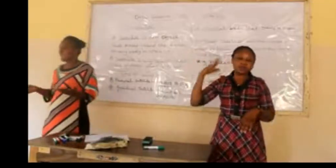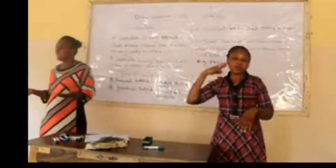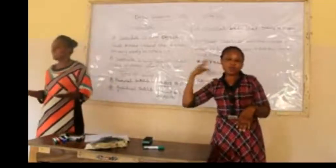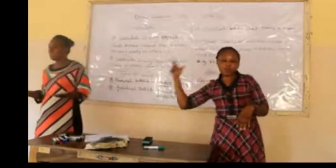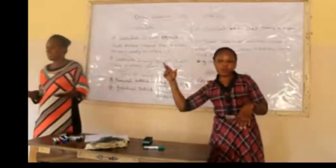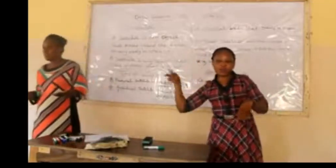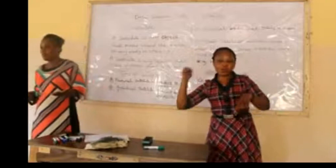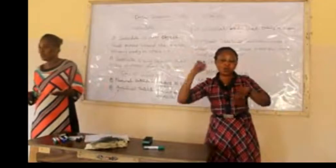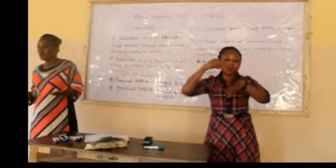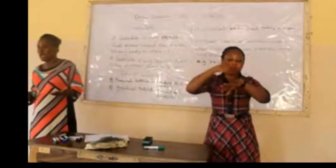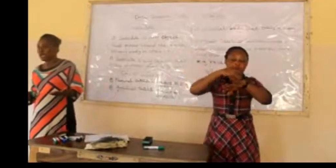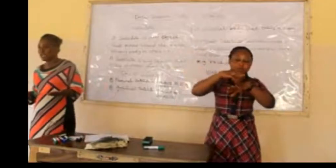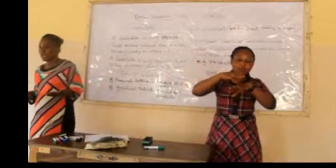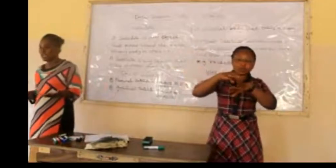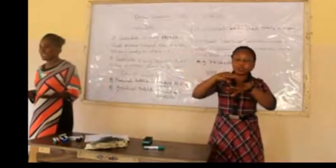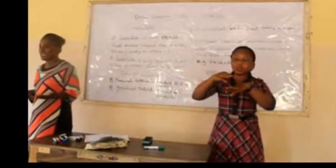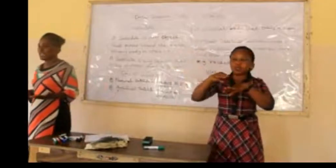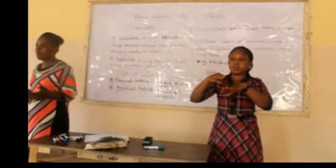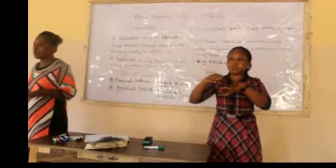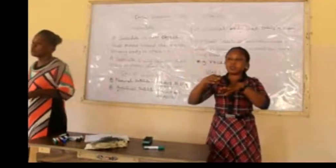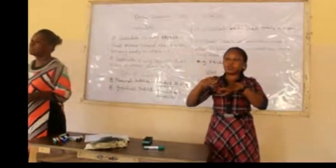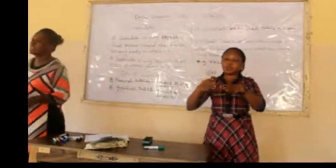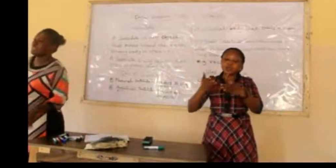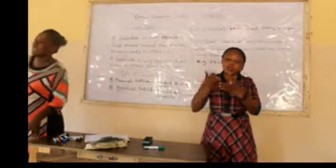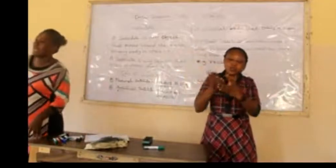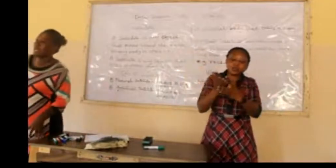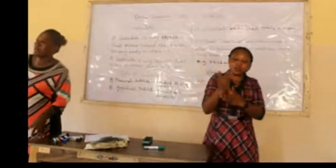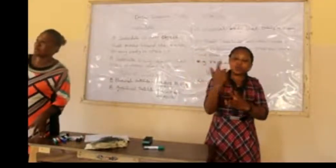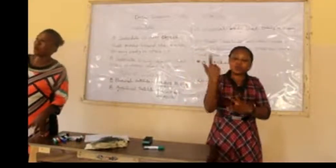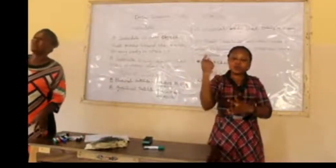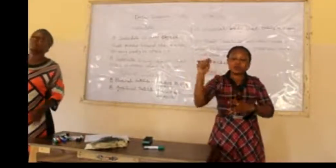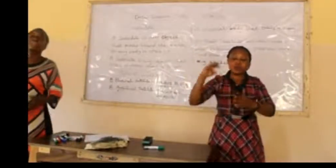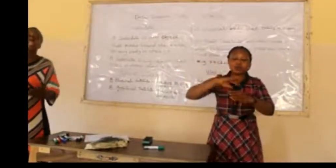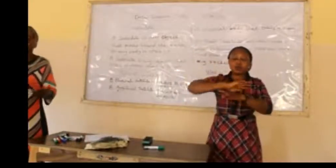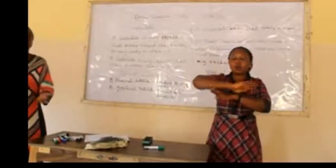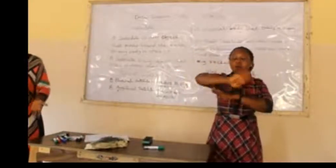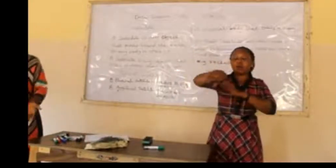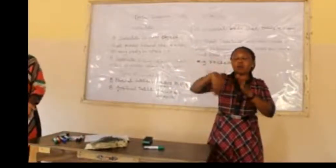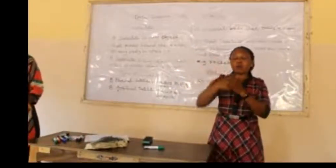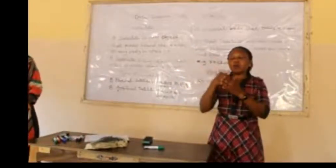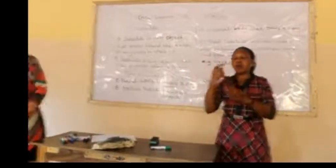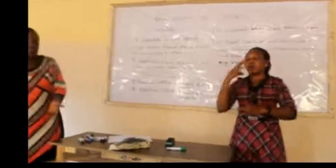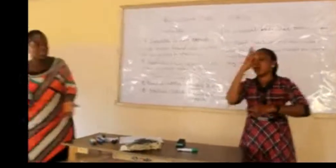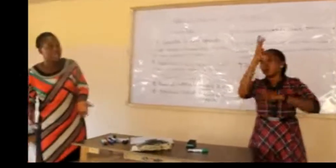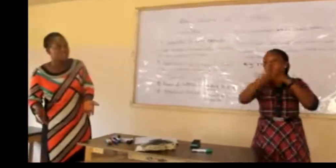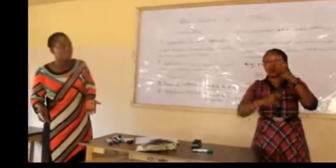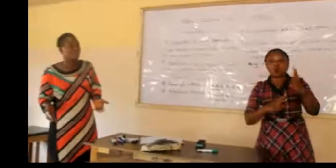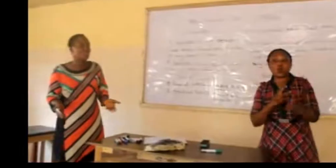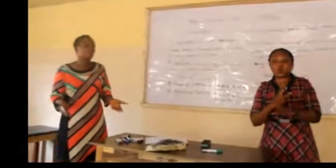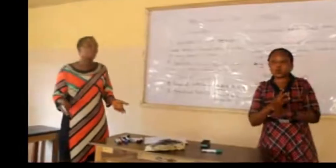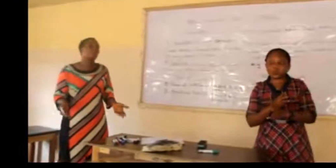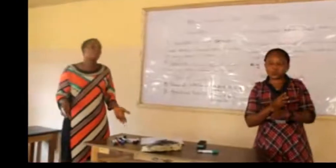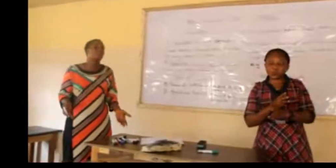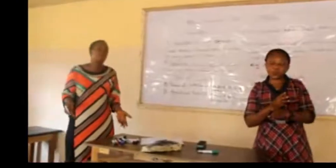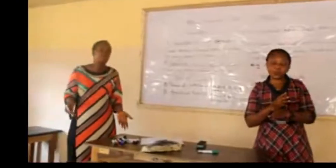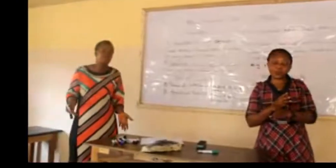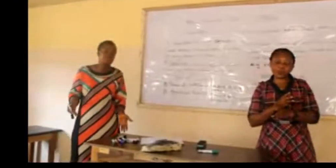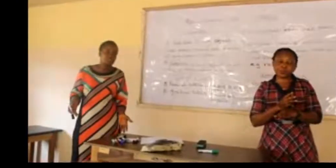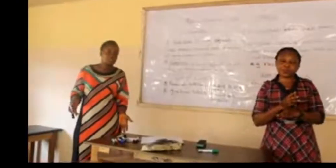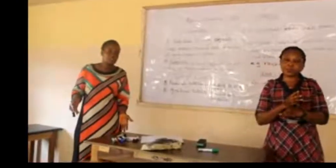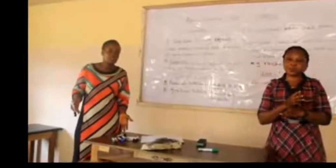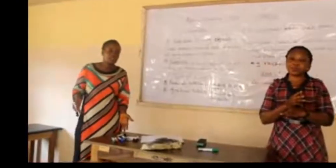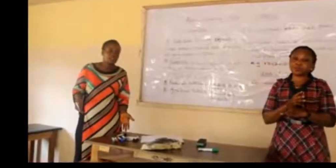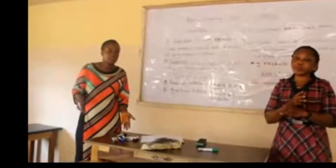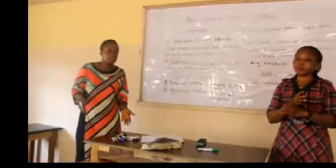Just like we would have we would be in Olympic Games by now, if not as a result of